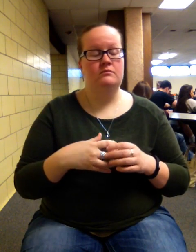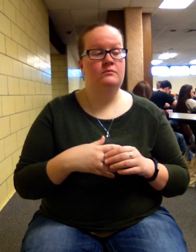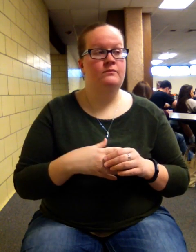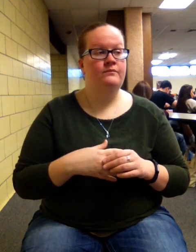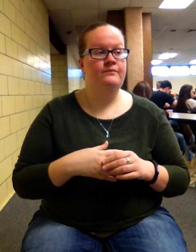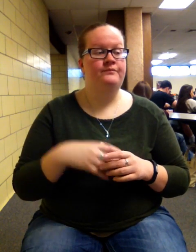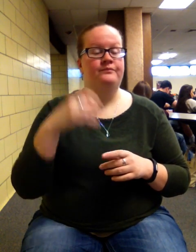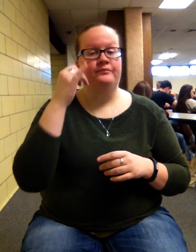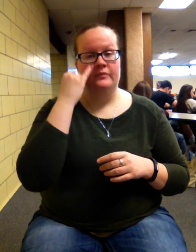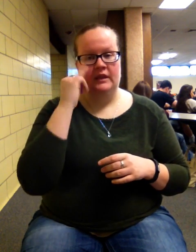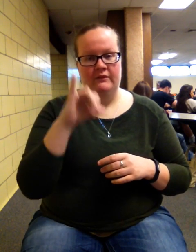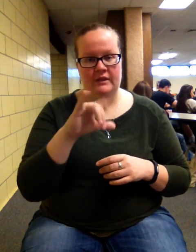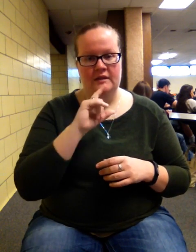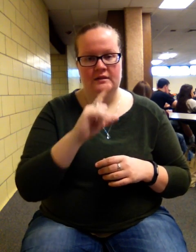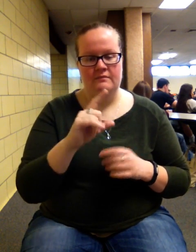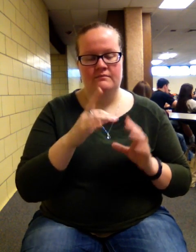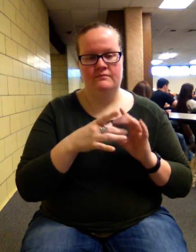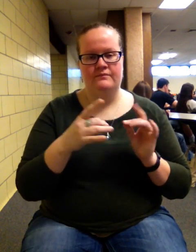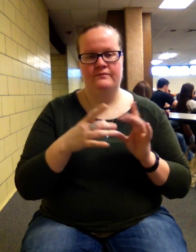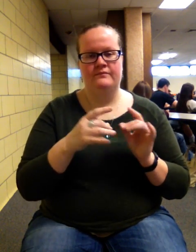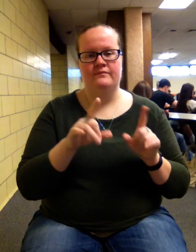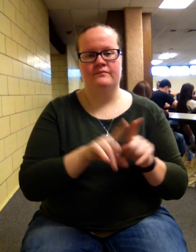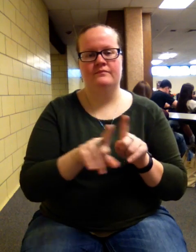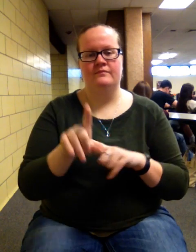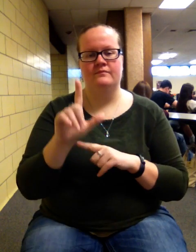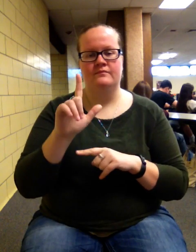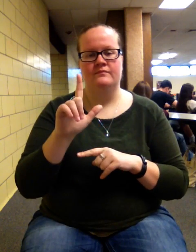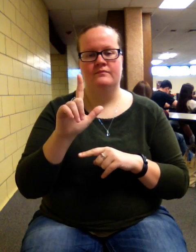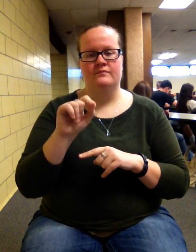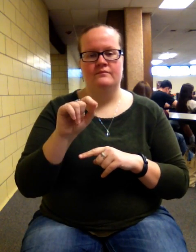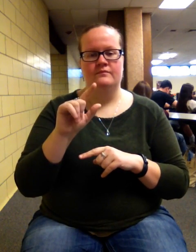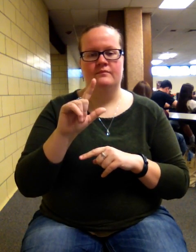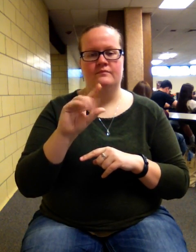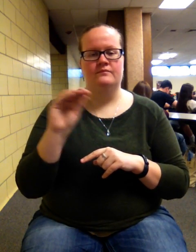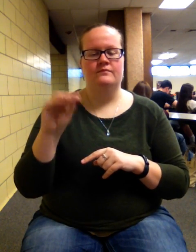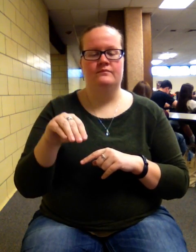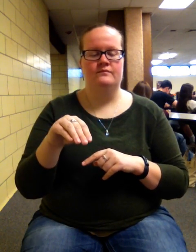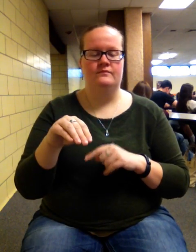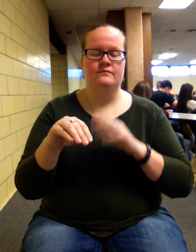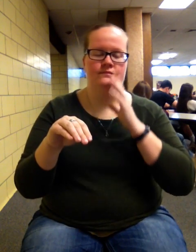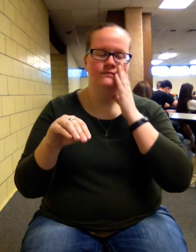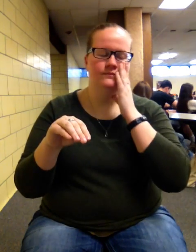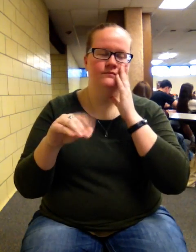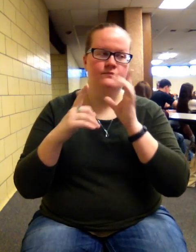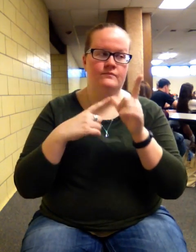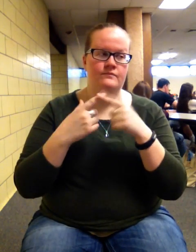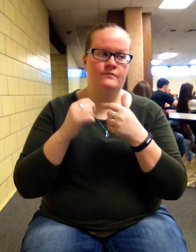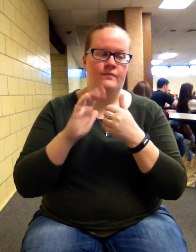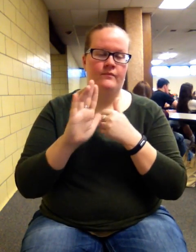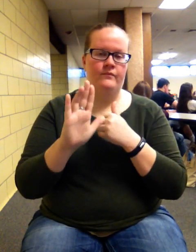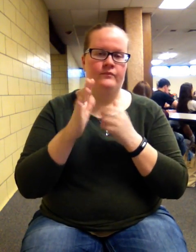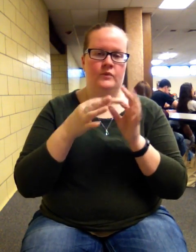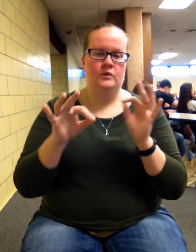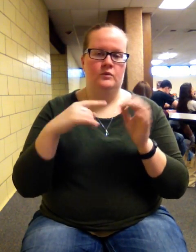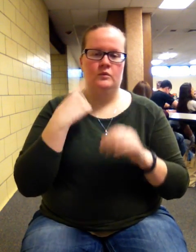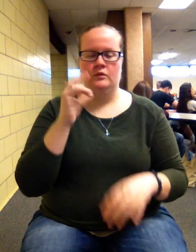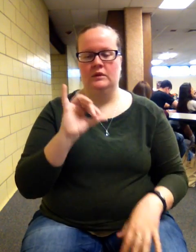If that would have been stated as 20%, because that's basically what that is, here's how your equation would look. It would have